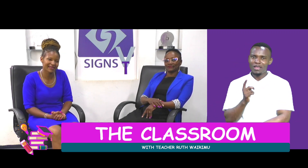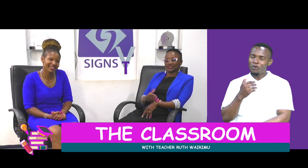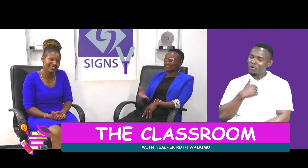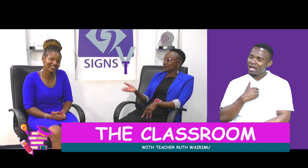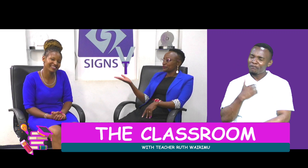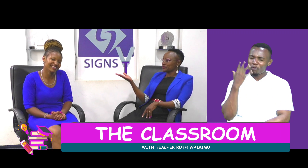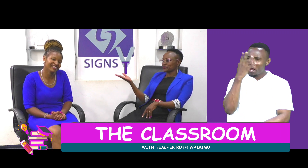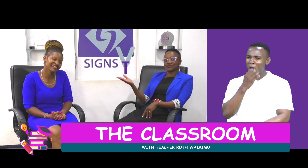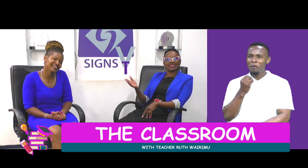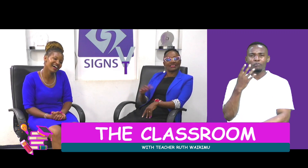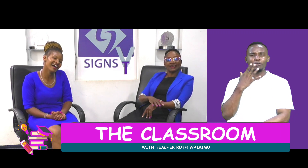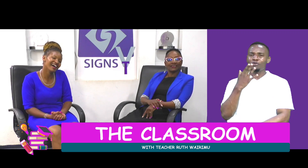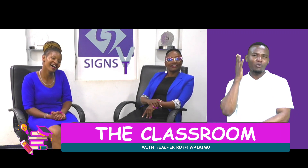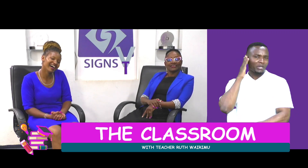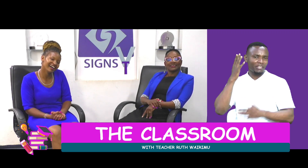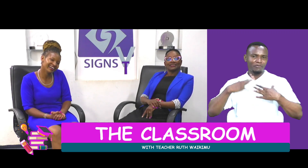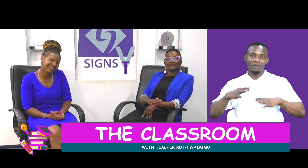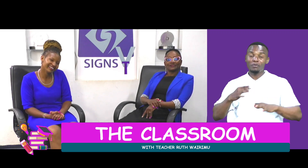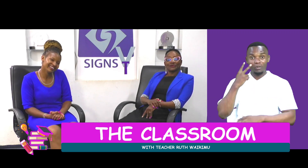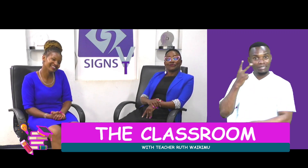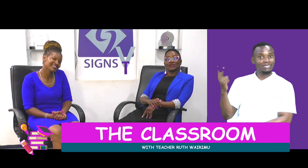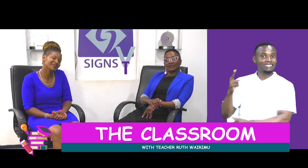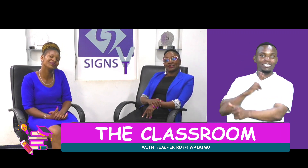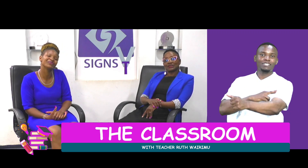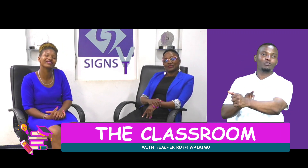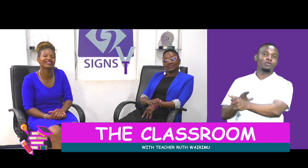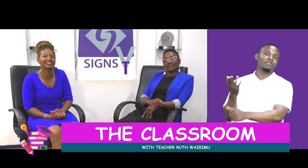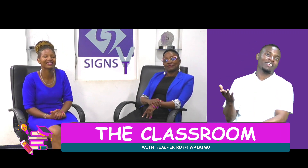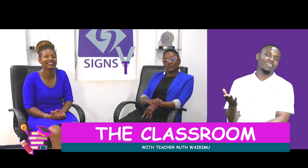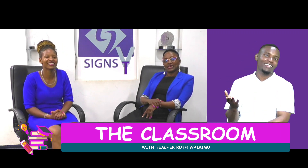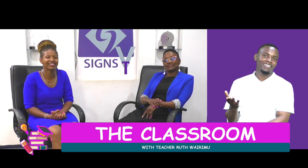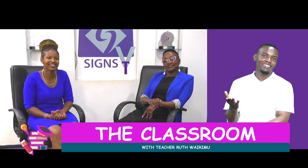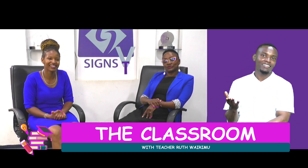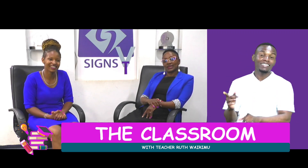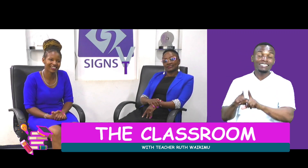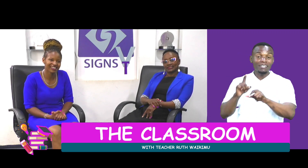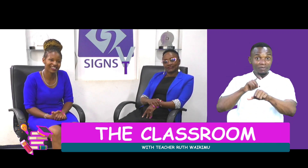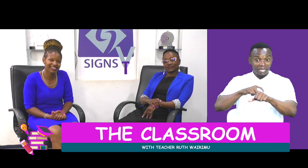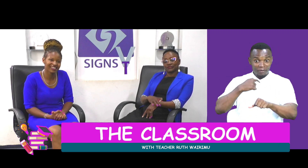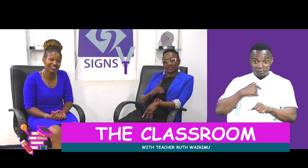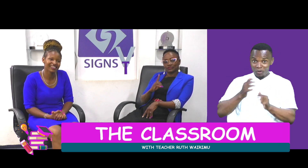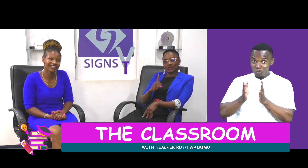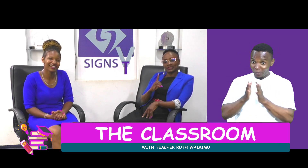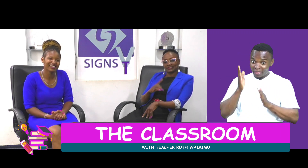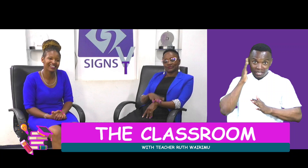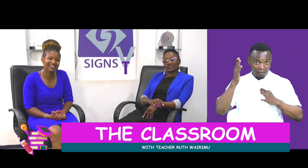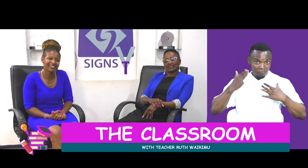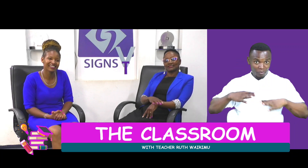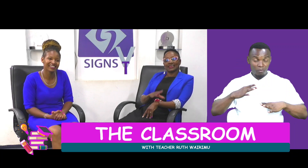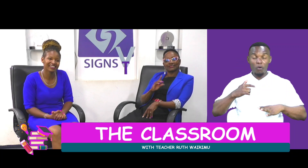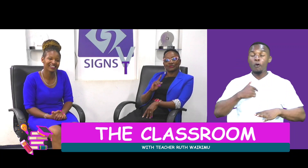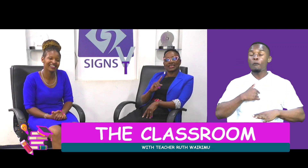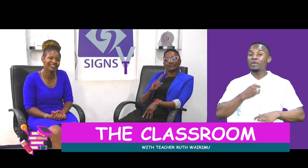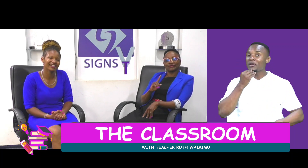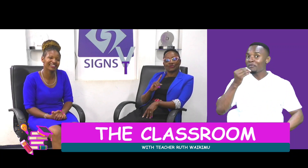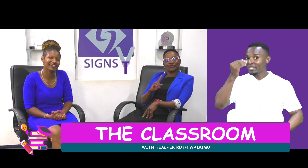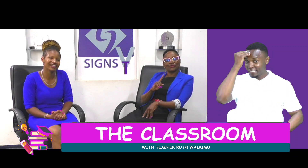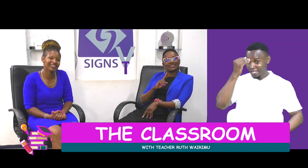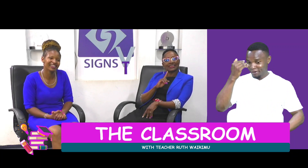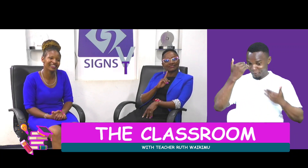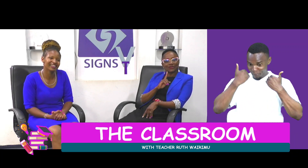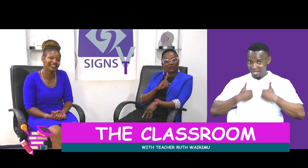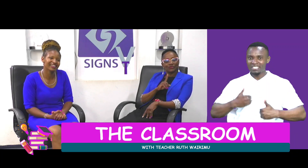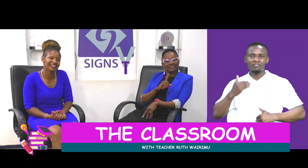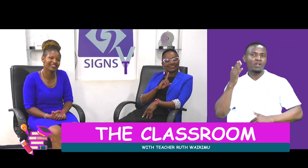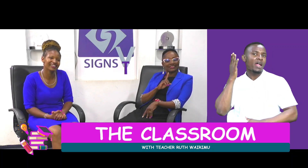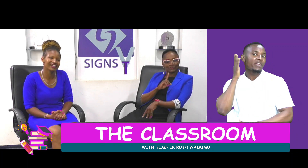people, like for example, Ruth here. So when I'm around the deaf people, I tend to act deaf for this one reason, just to get to know